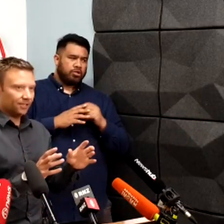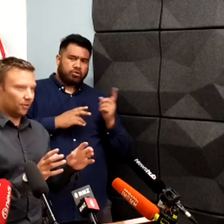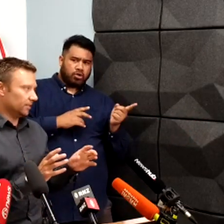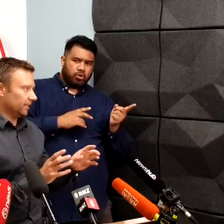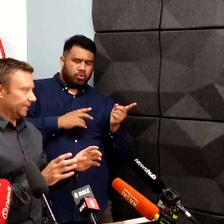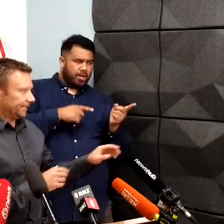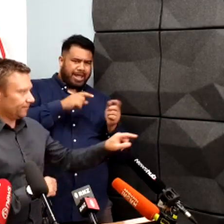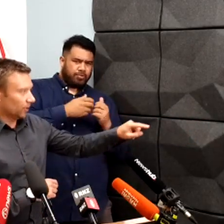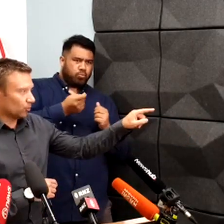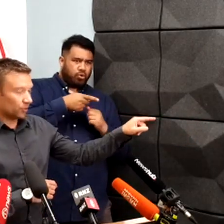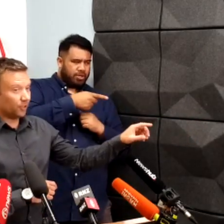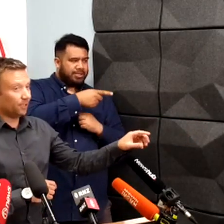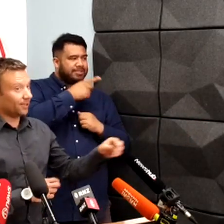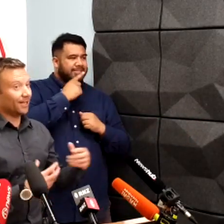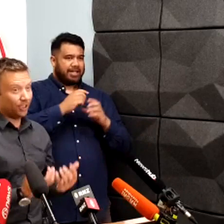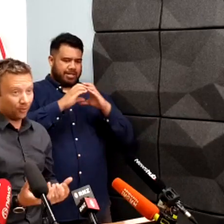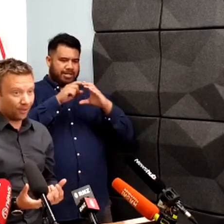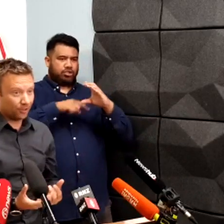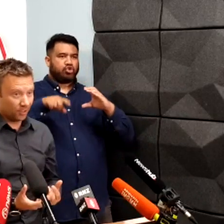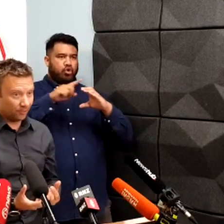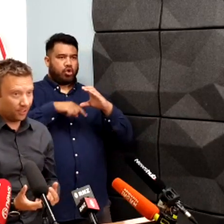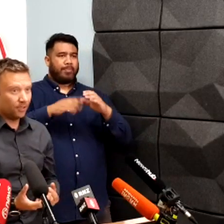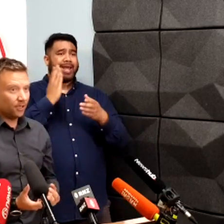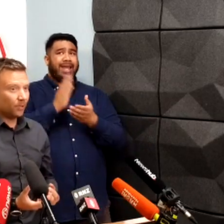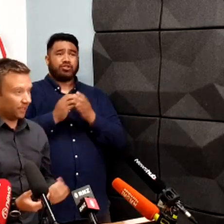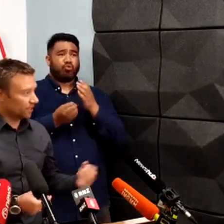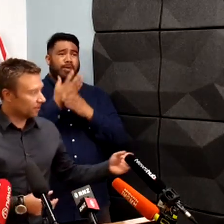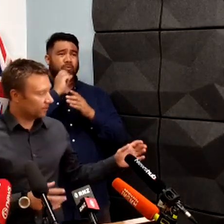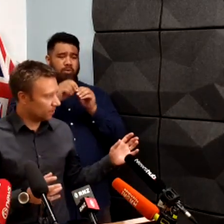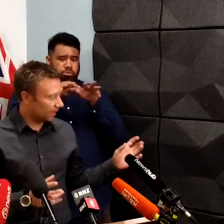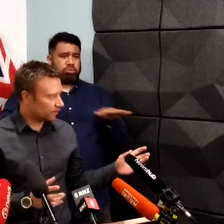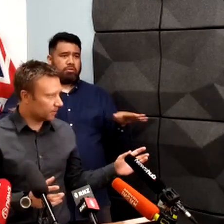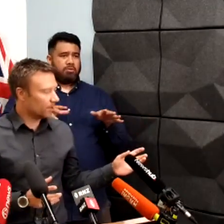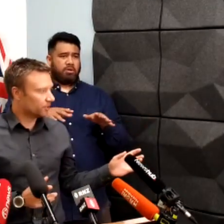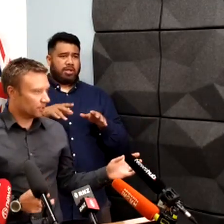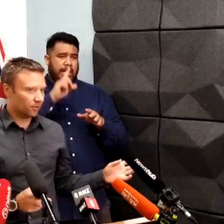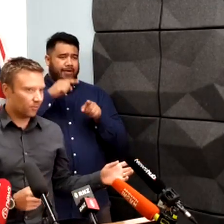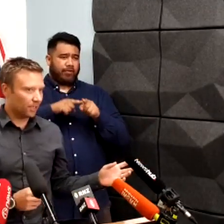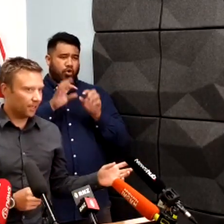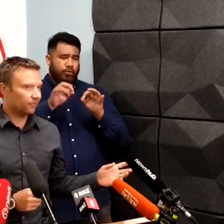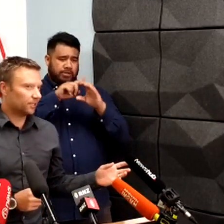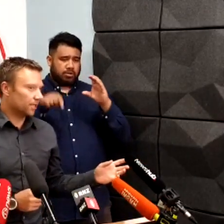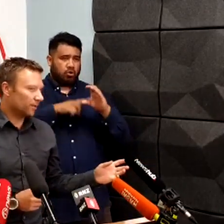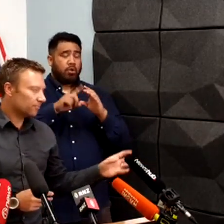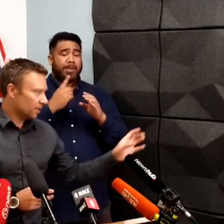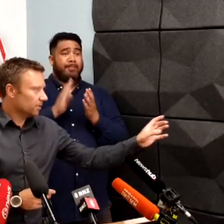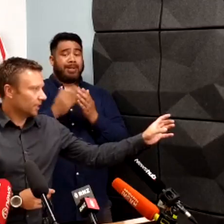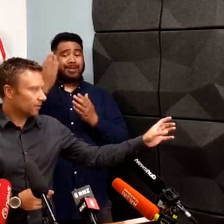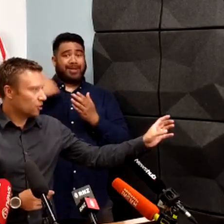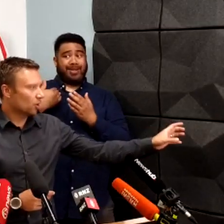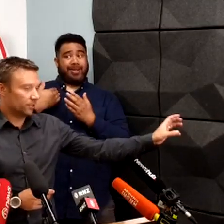distance. So it's a little more circular than an actual eruption might be, but it is the eruption that occurred on Monday affected an